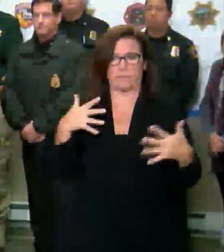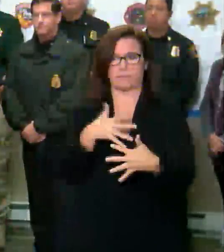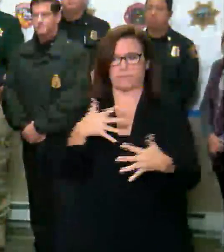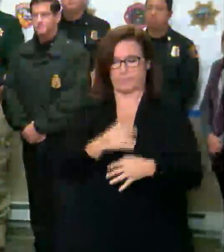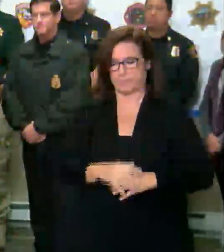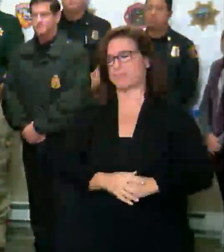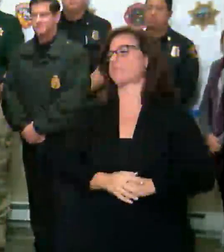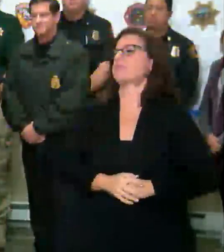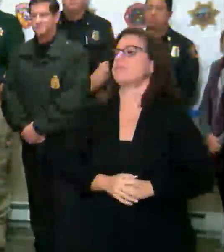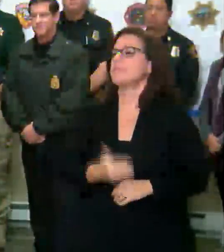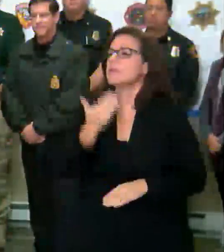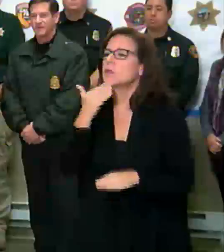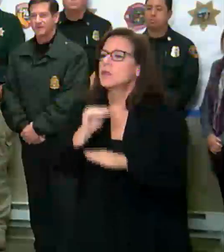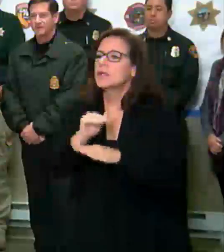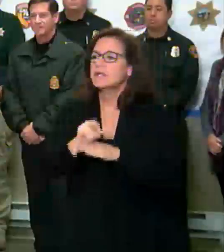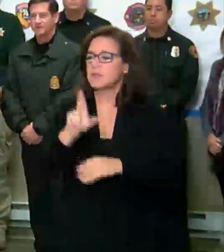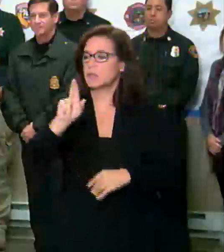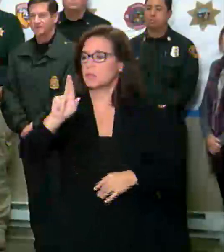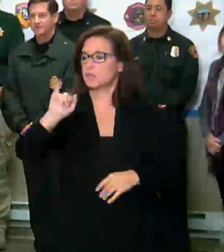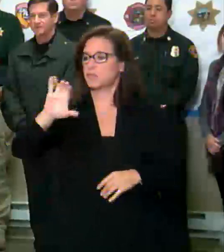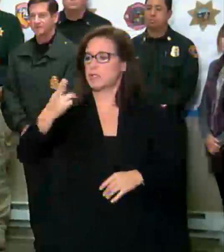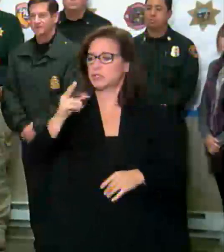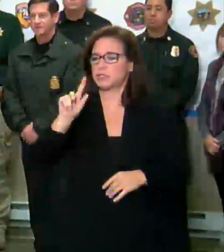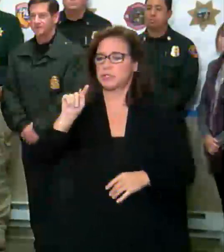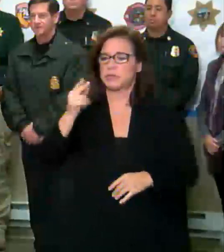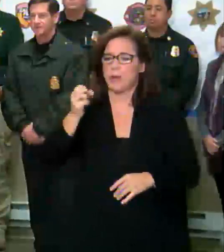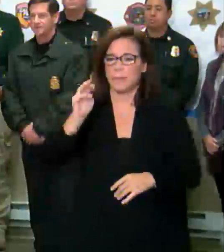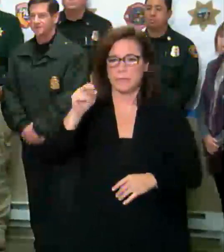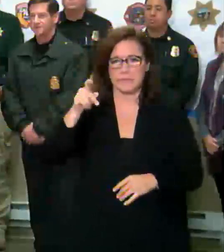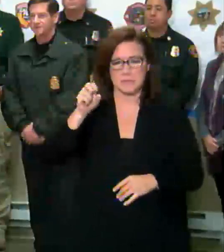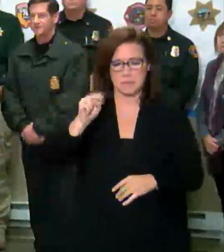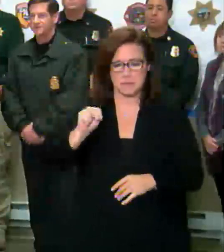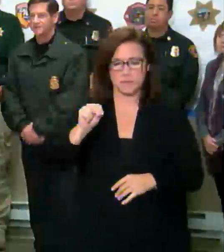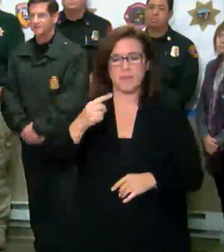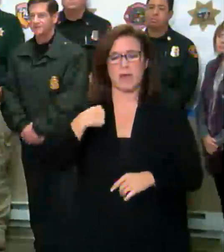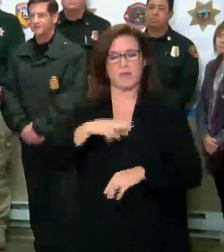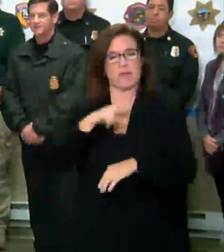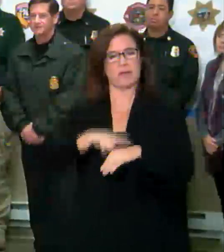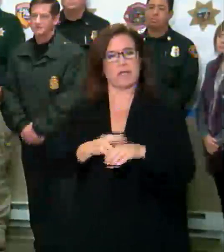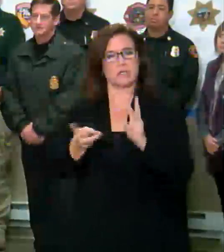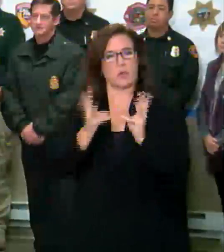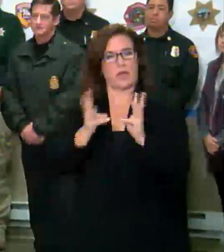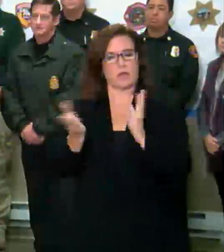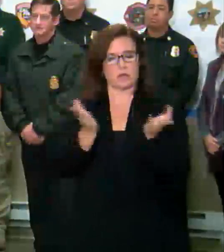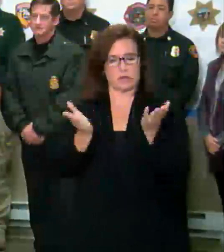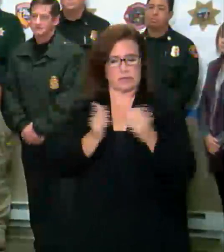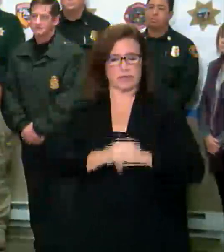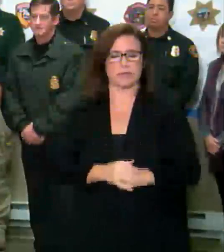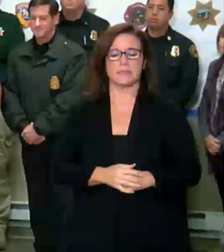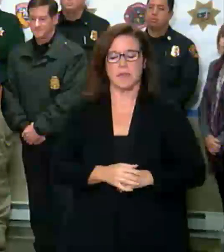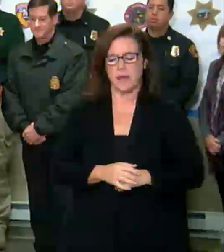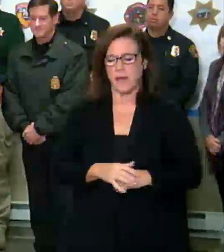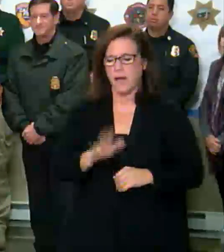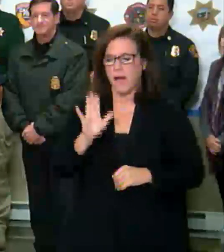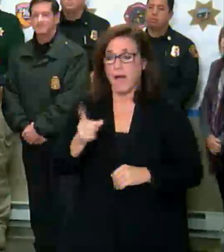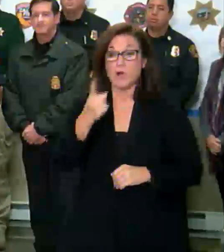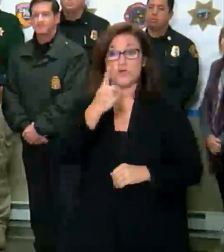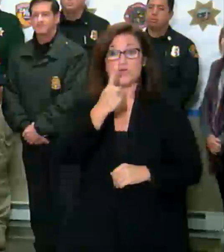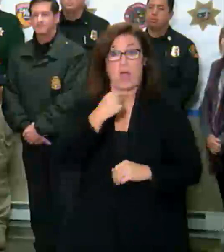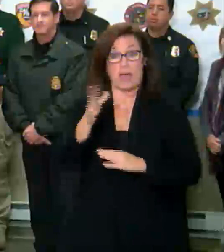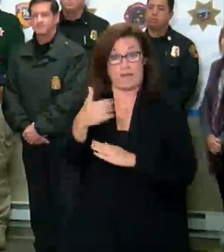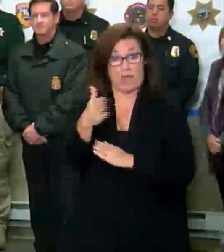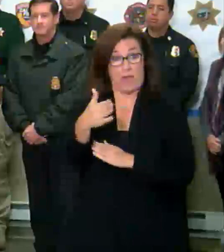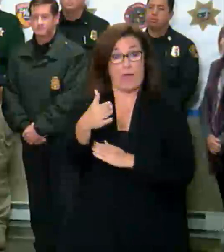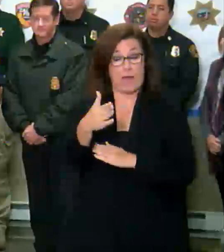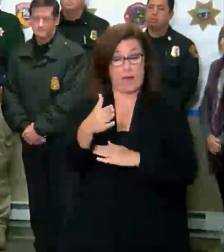Good evening. Rich Thompson, Incident Meteorologist with the National Weather Service. First off, the red flag warning. The red flag warning remains in effect until